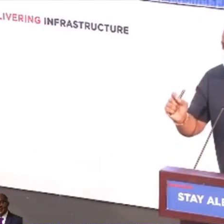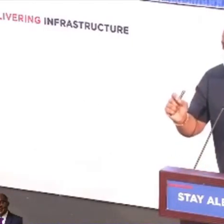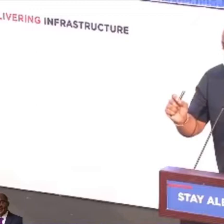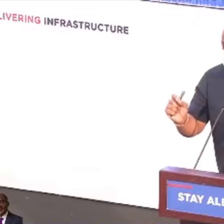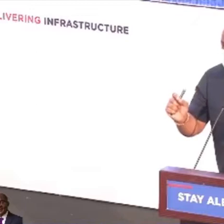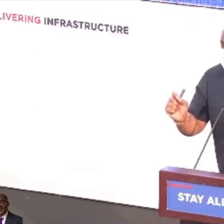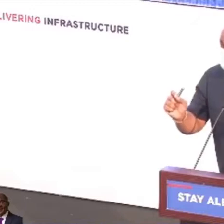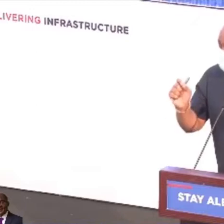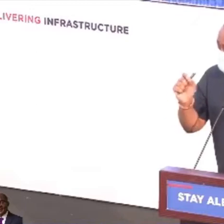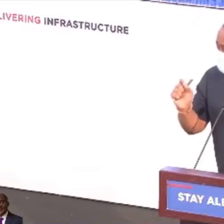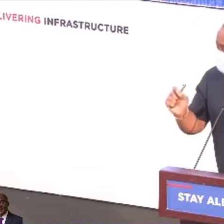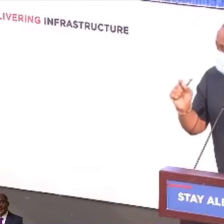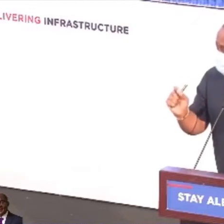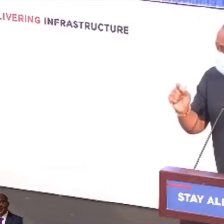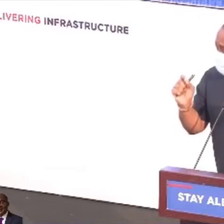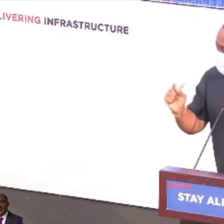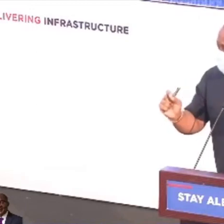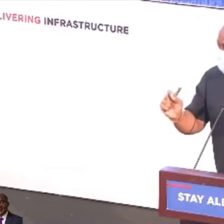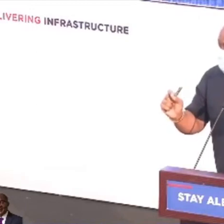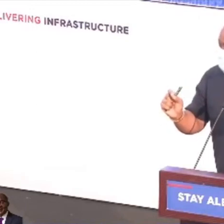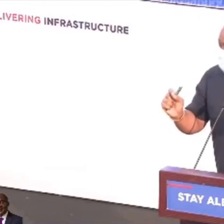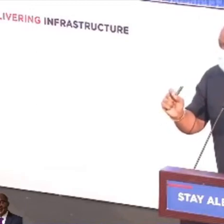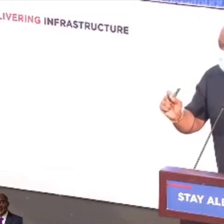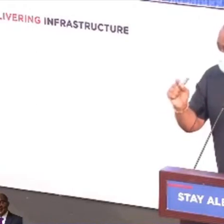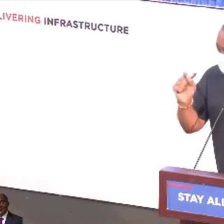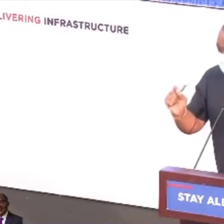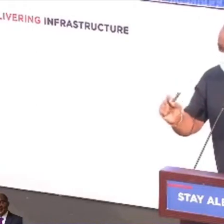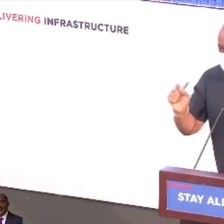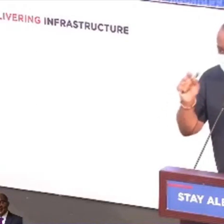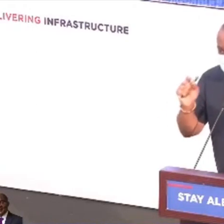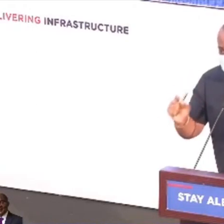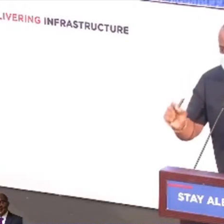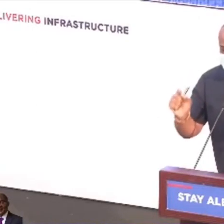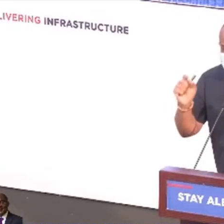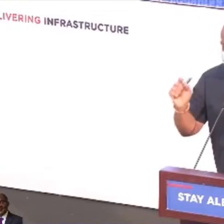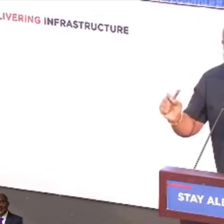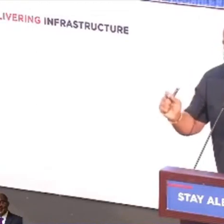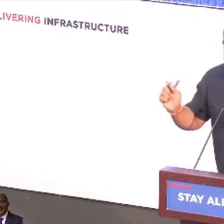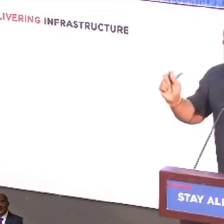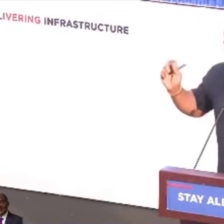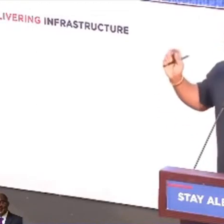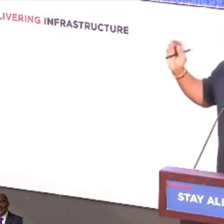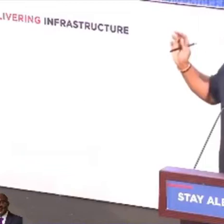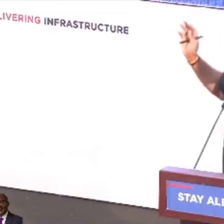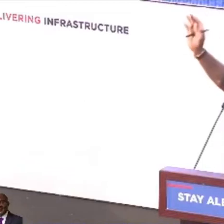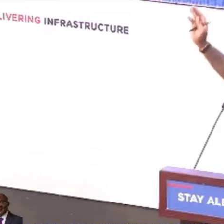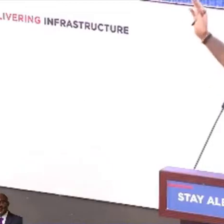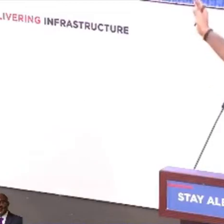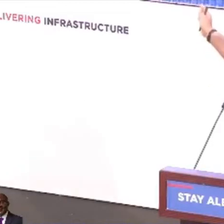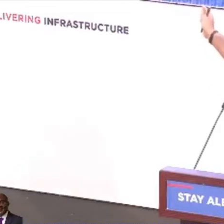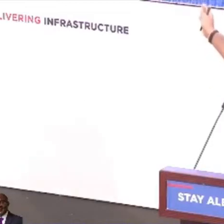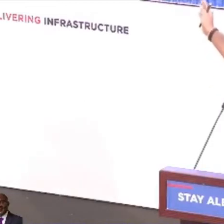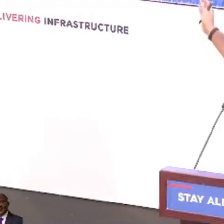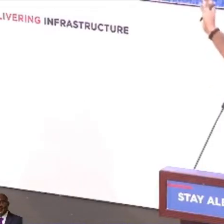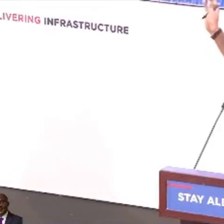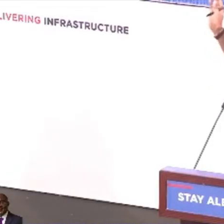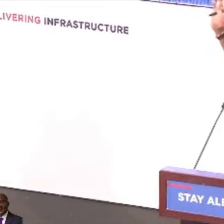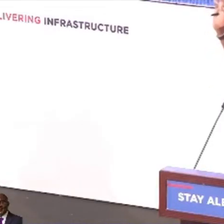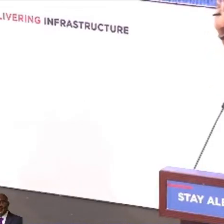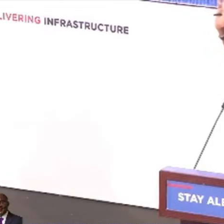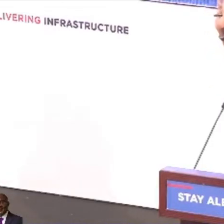moment to walk through with us the length and breadth of this country and see